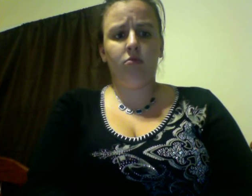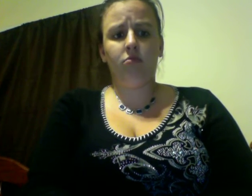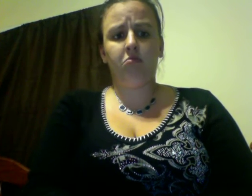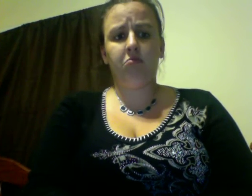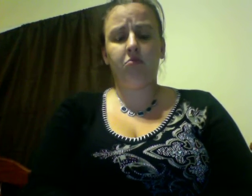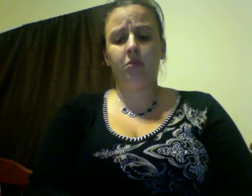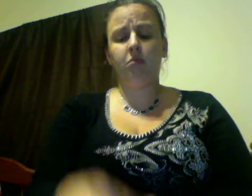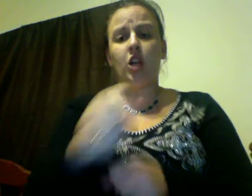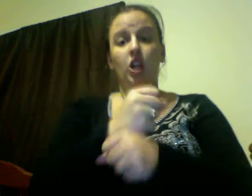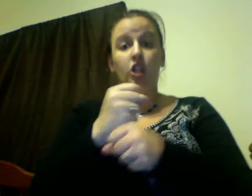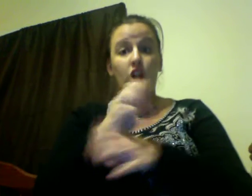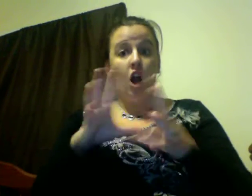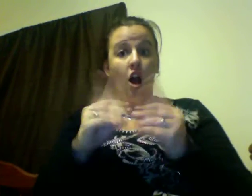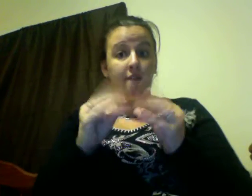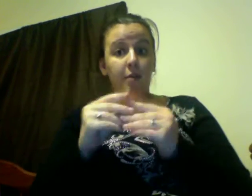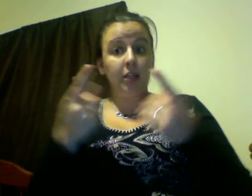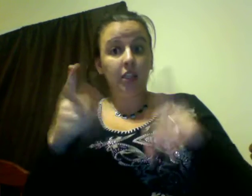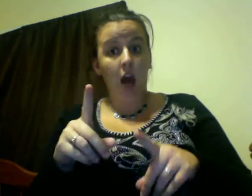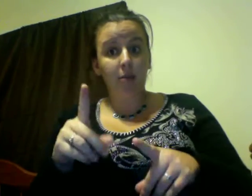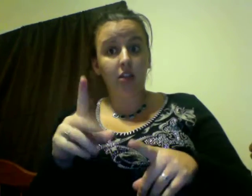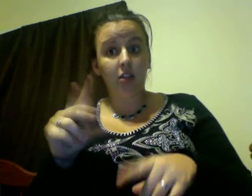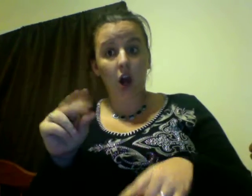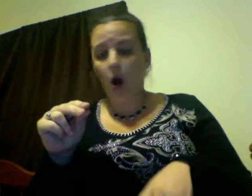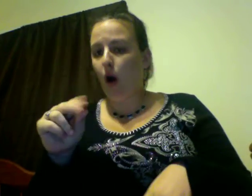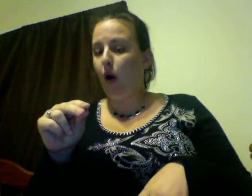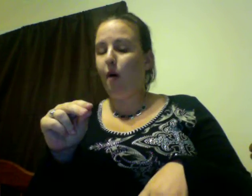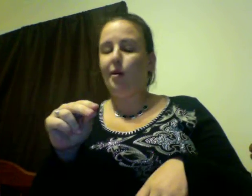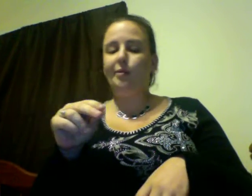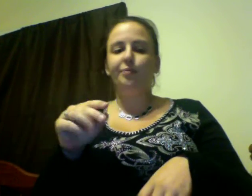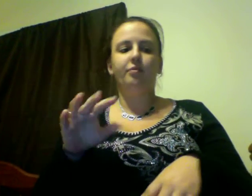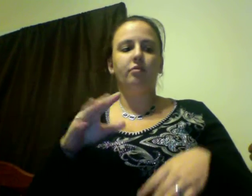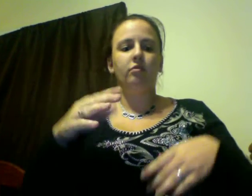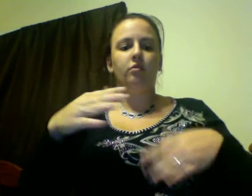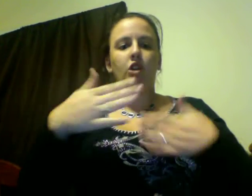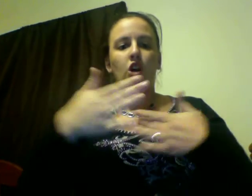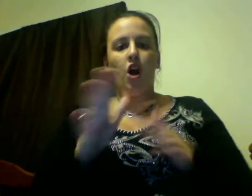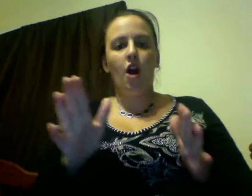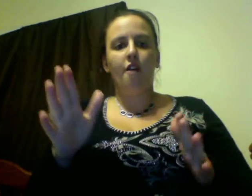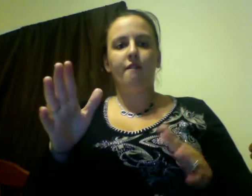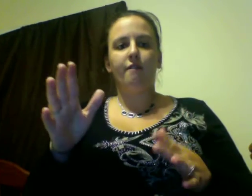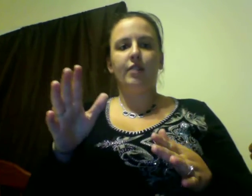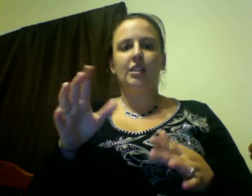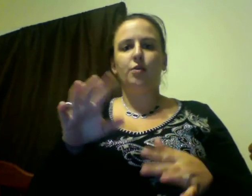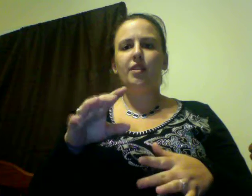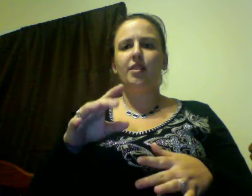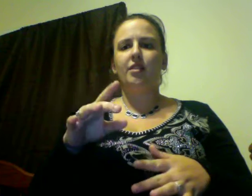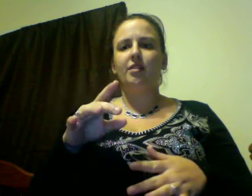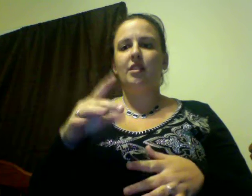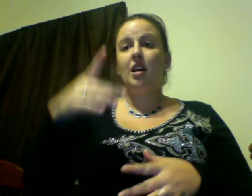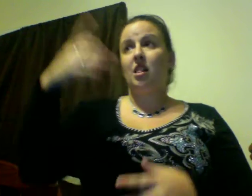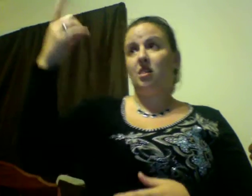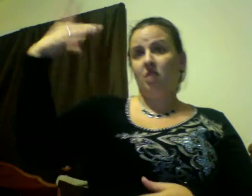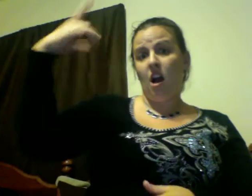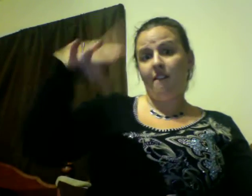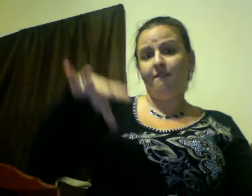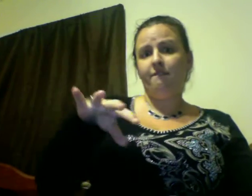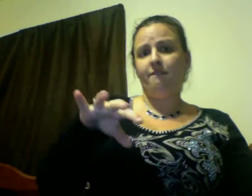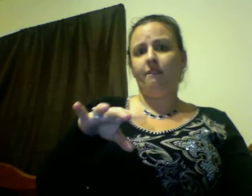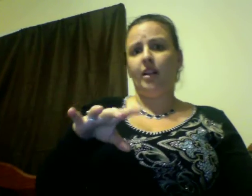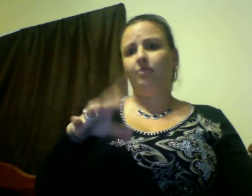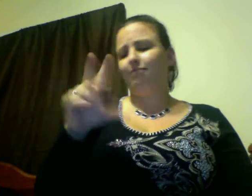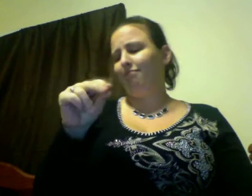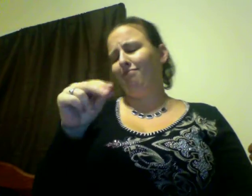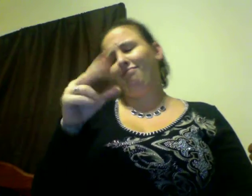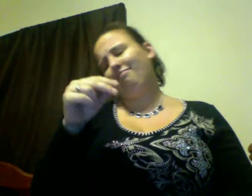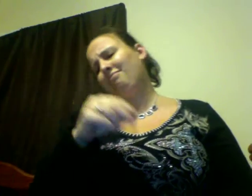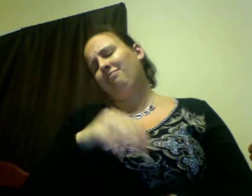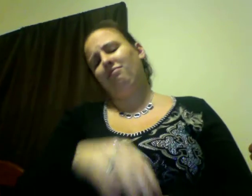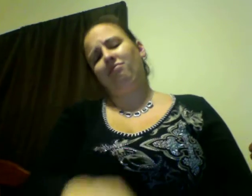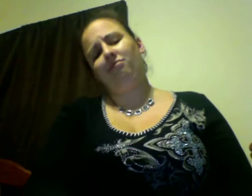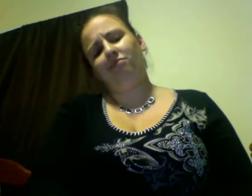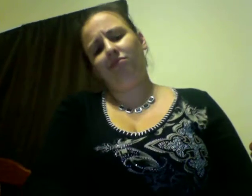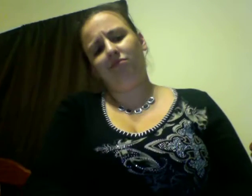I